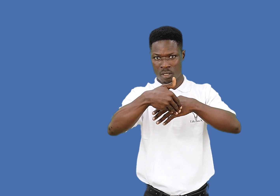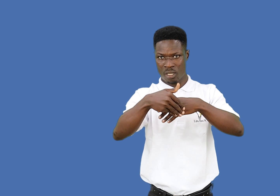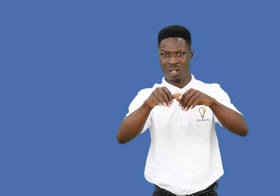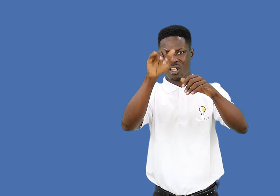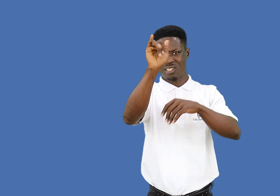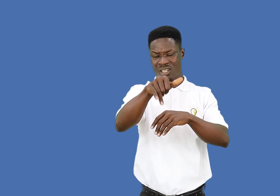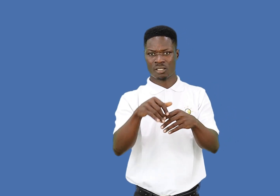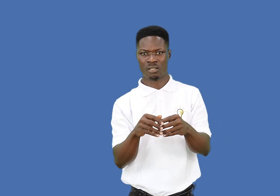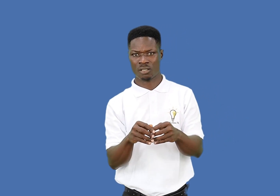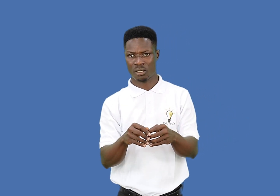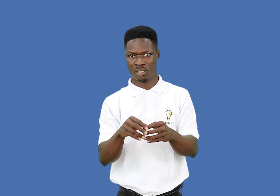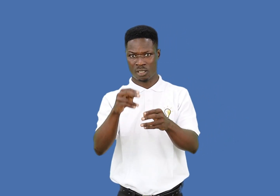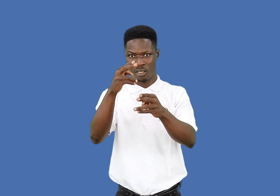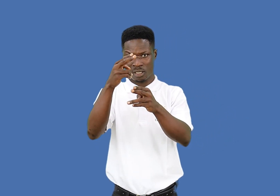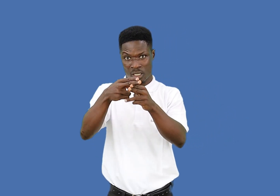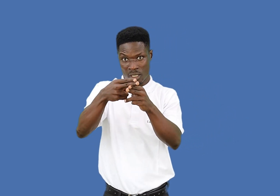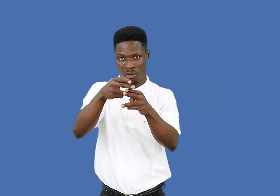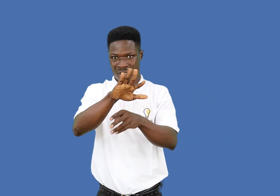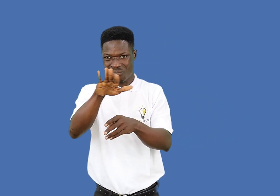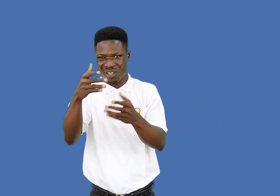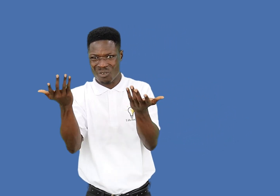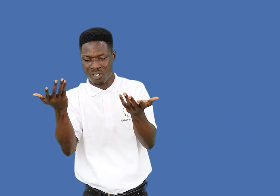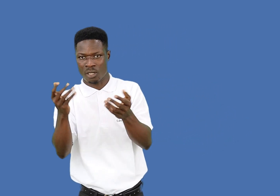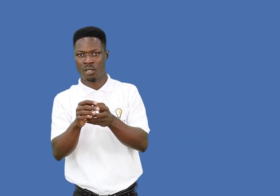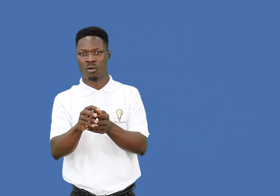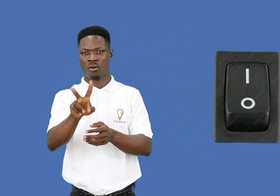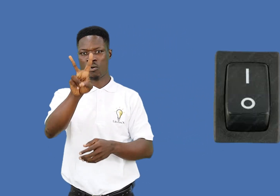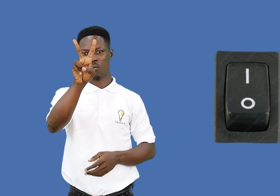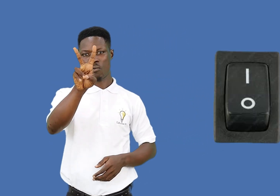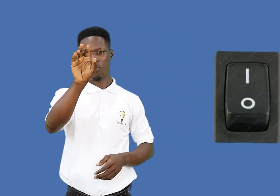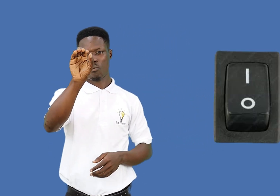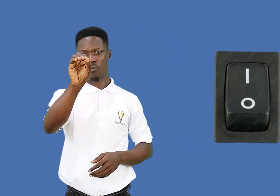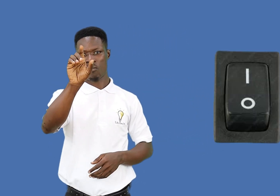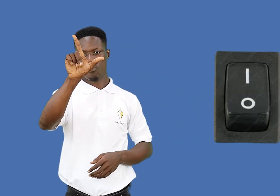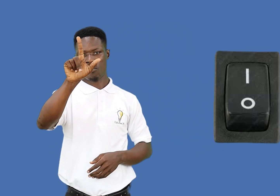which turns on and off the system unit. It is called